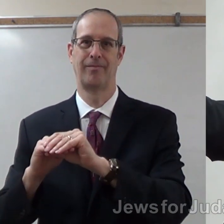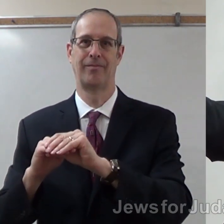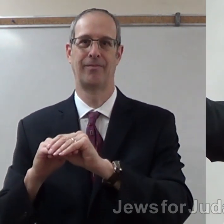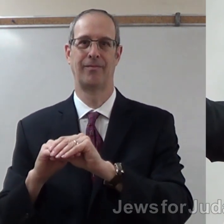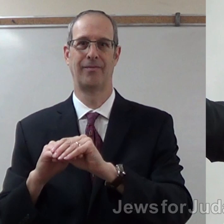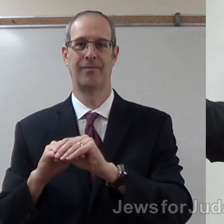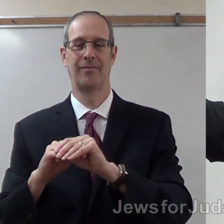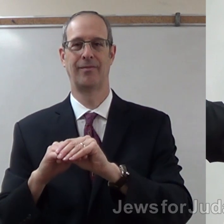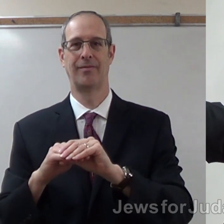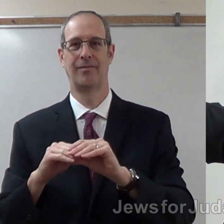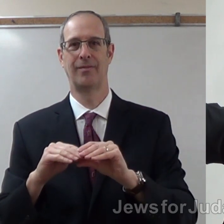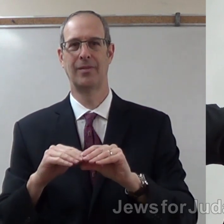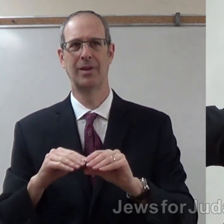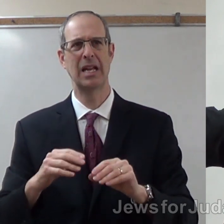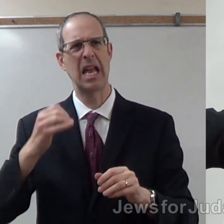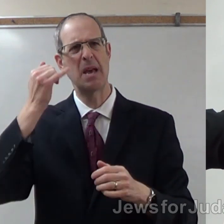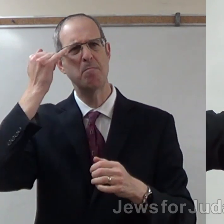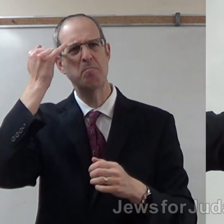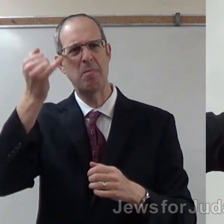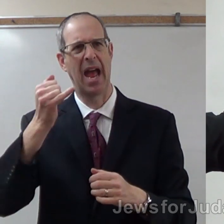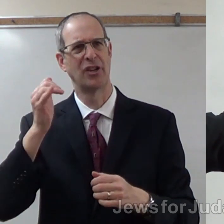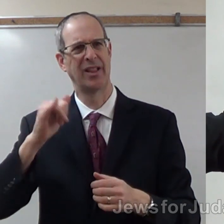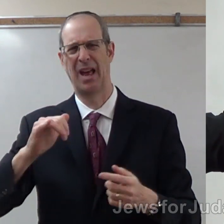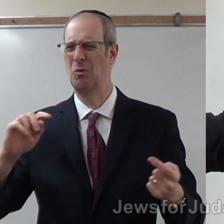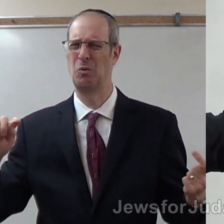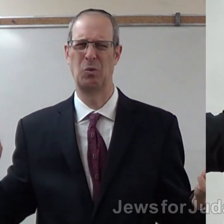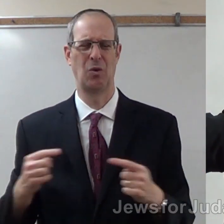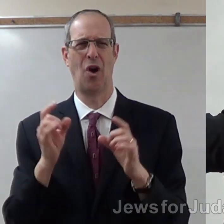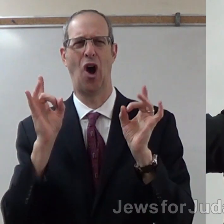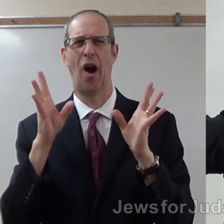fingers. Can you imagine how much that hurts?